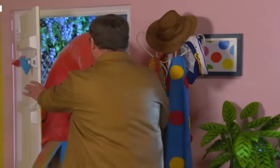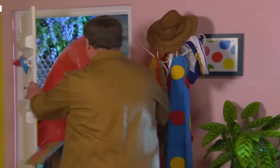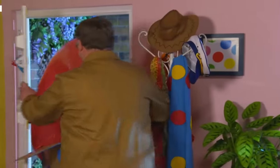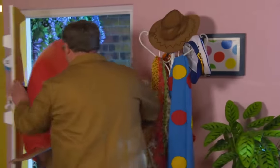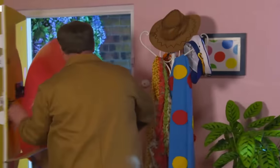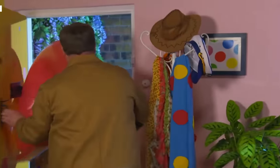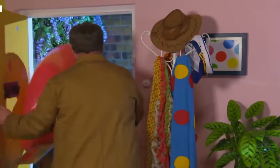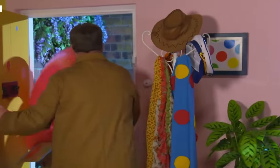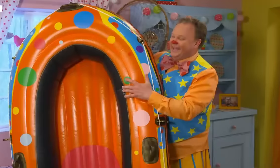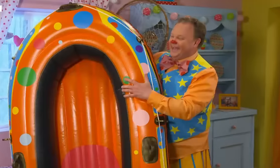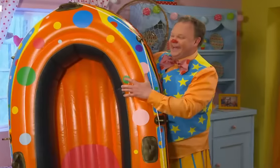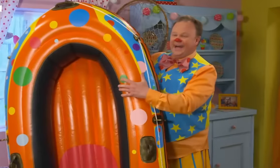Stay plated.